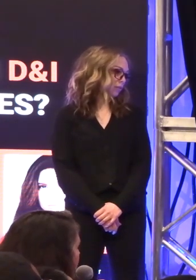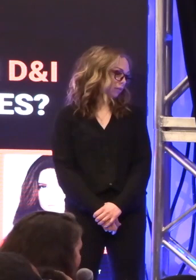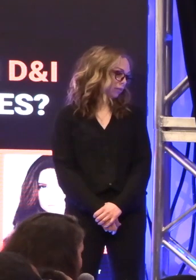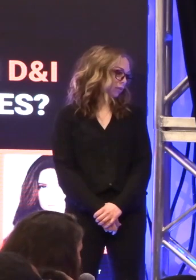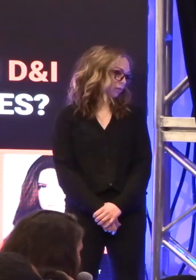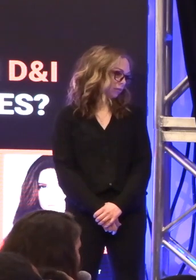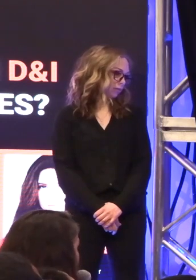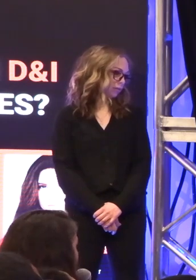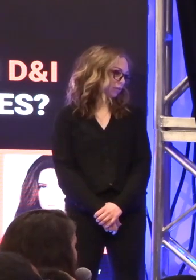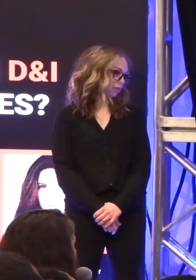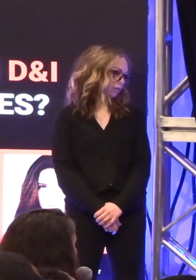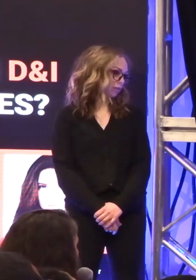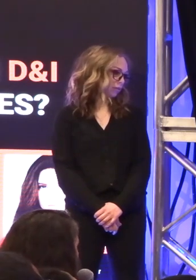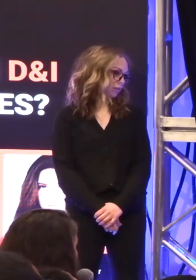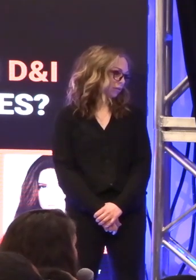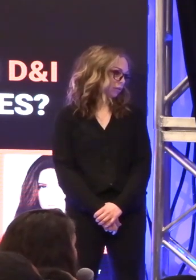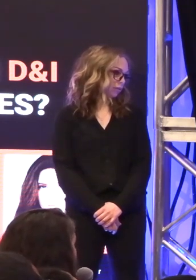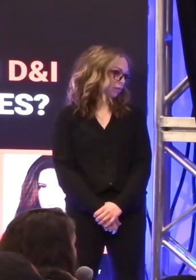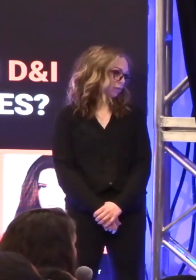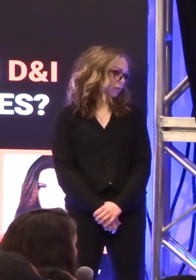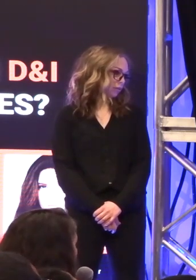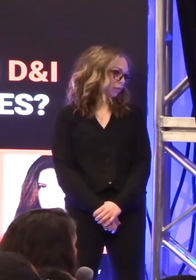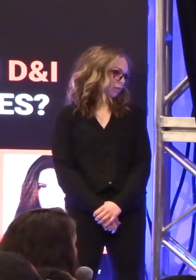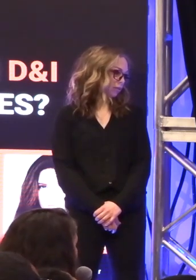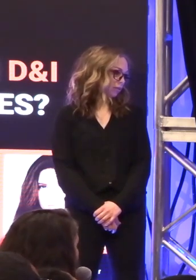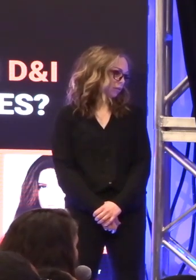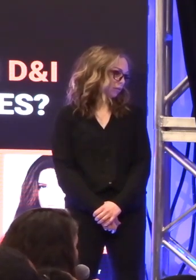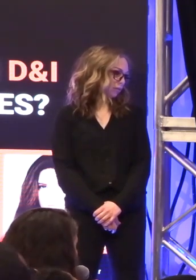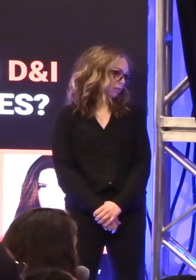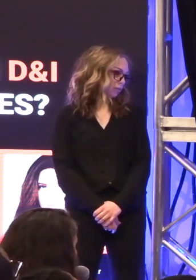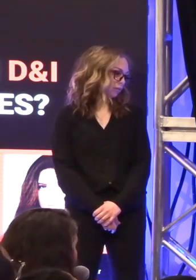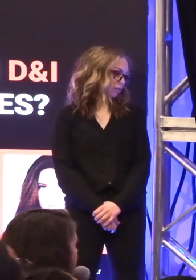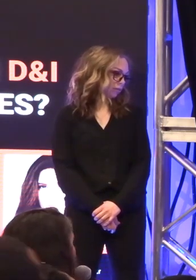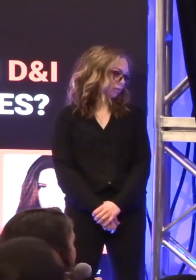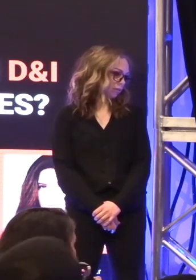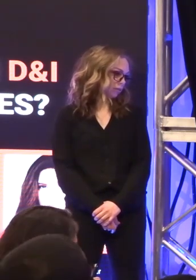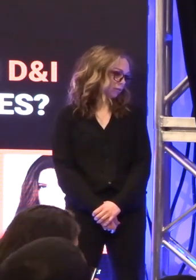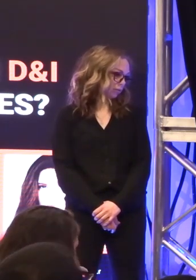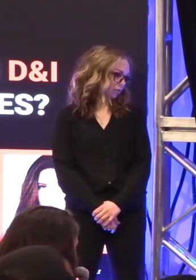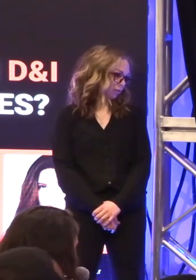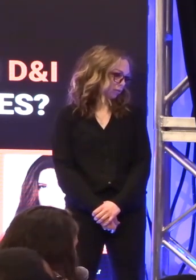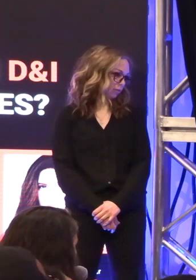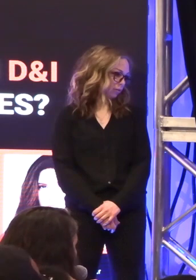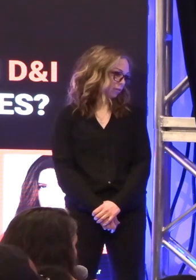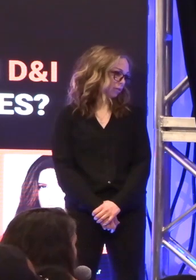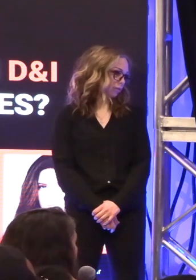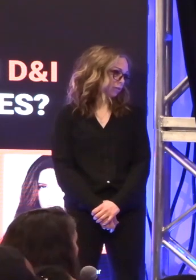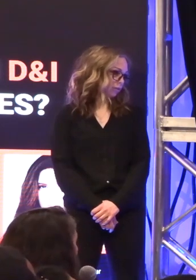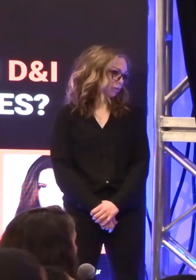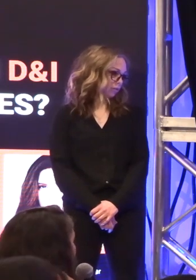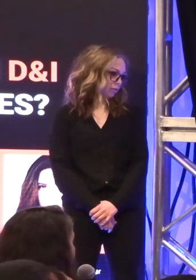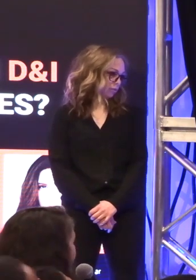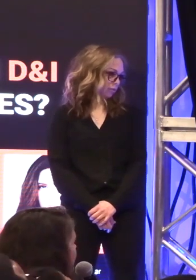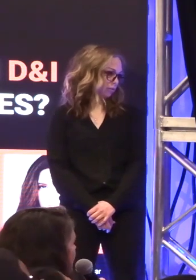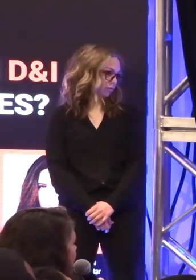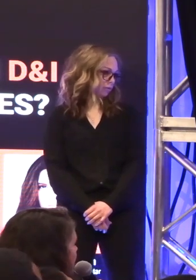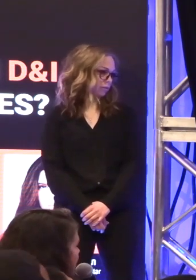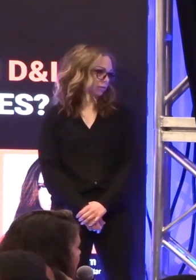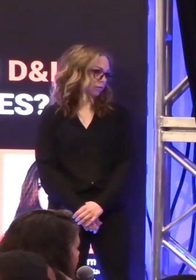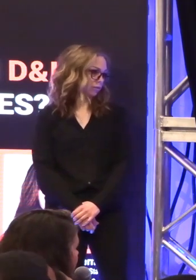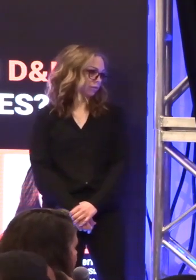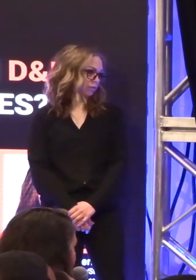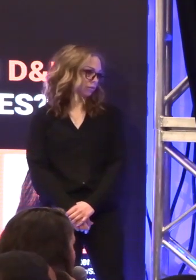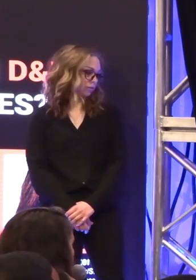what bothers me as a person is that they are framed as the first, right? What first